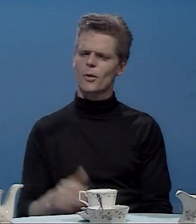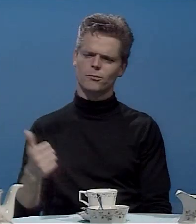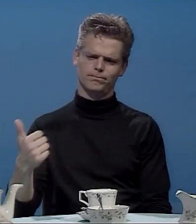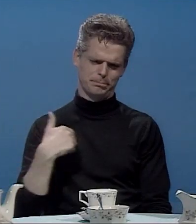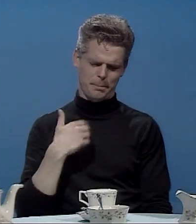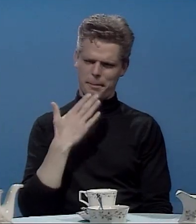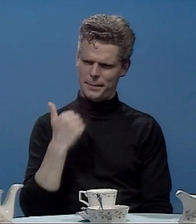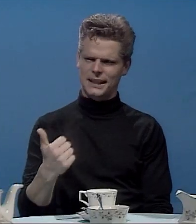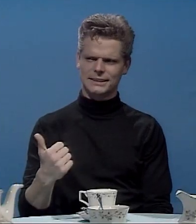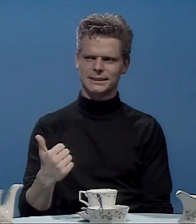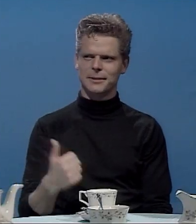Yes, please.